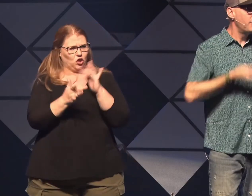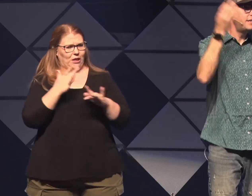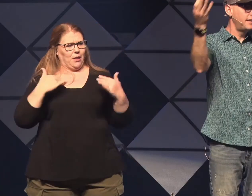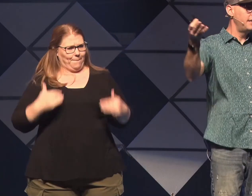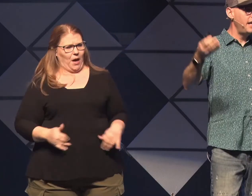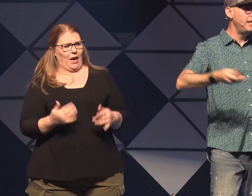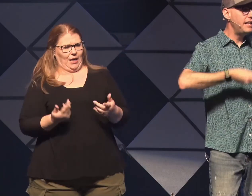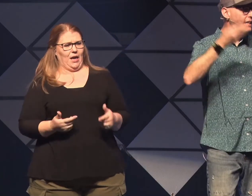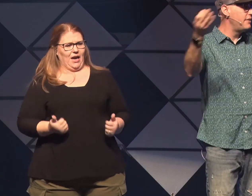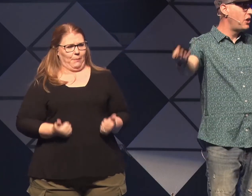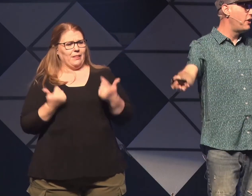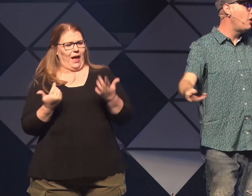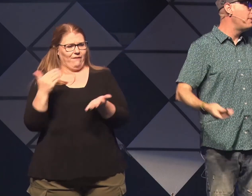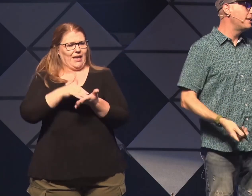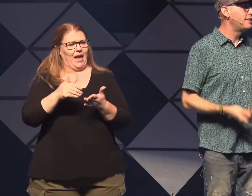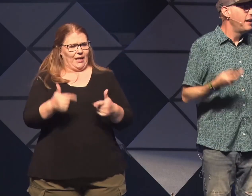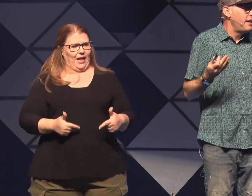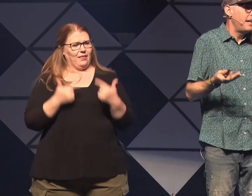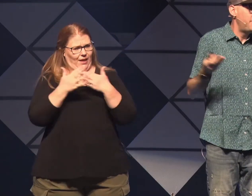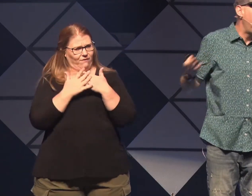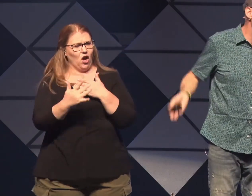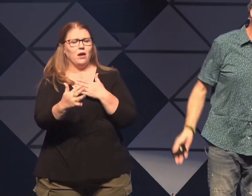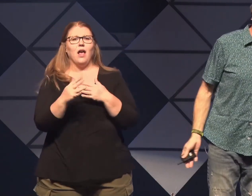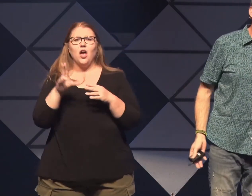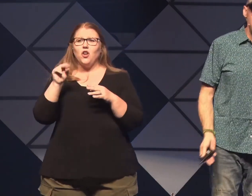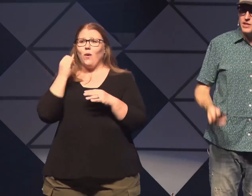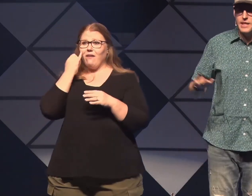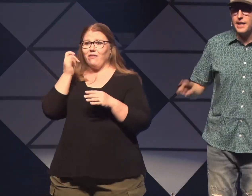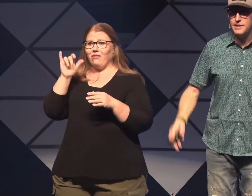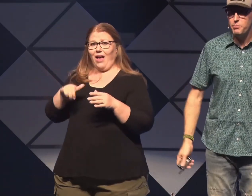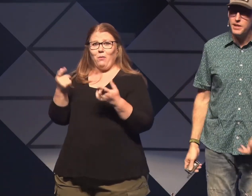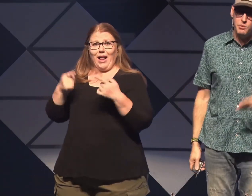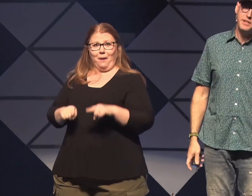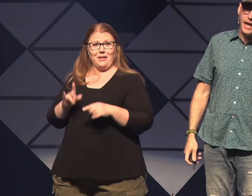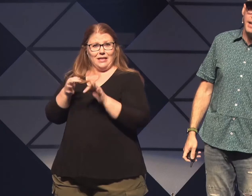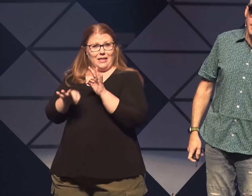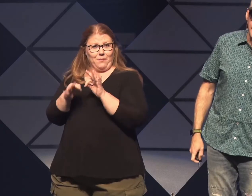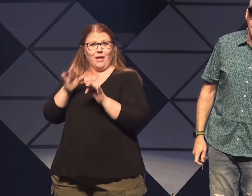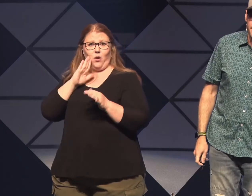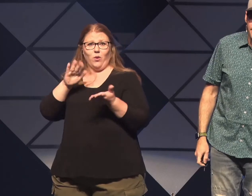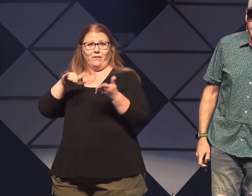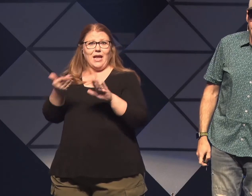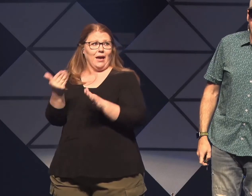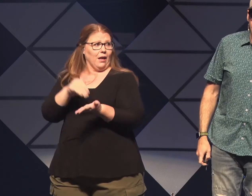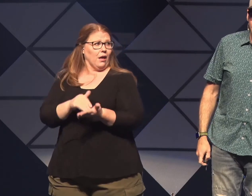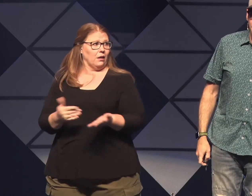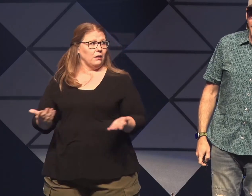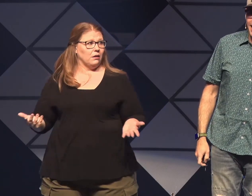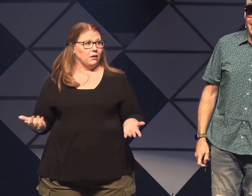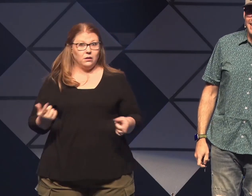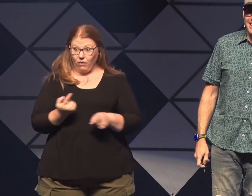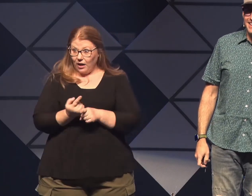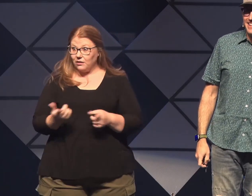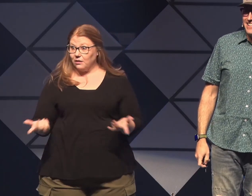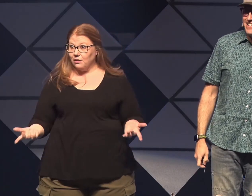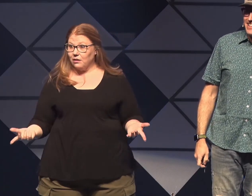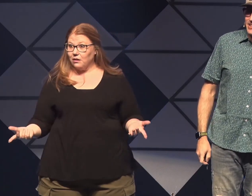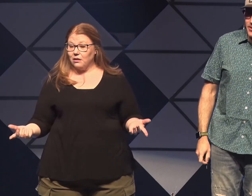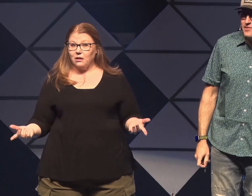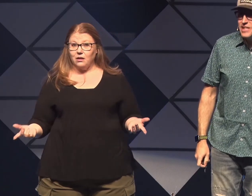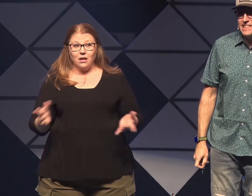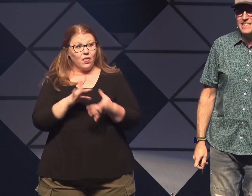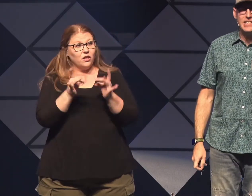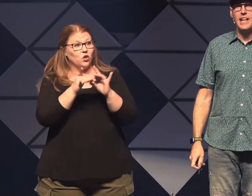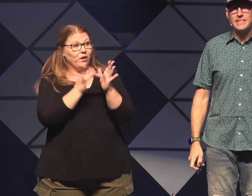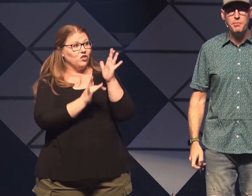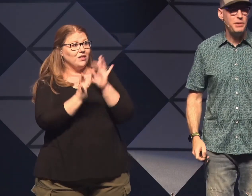reanimated and resuscitated and he lived on. No, because like if that would have happened just that simply, he would have died again, right? The story